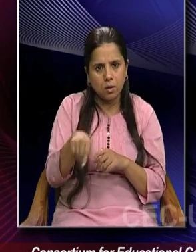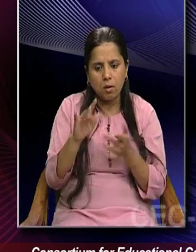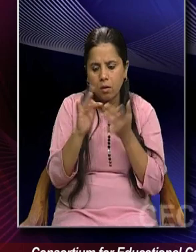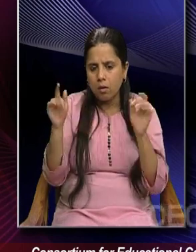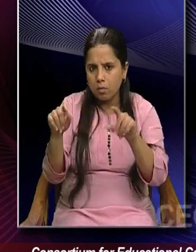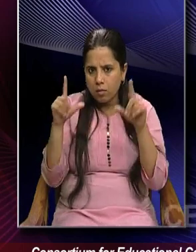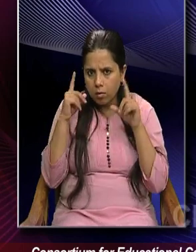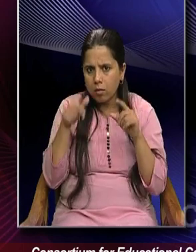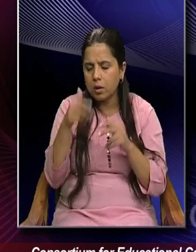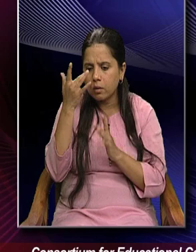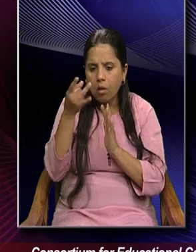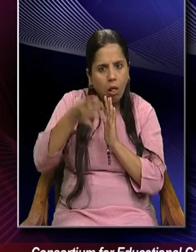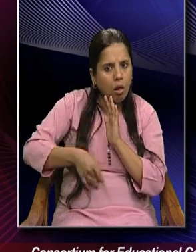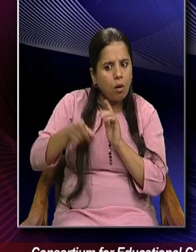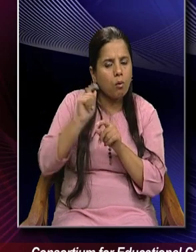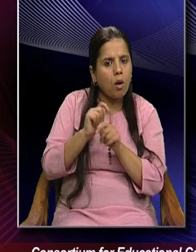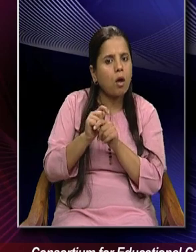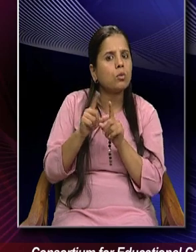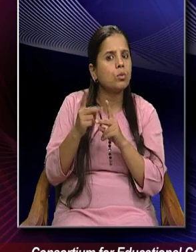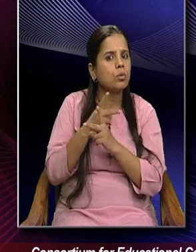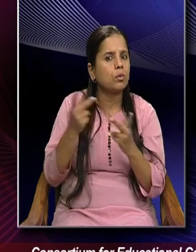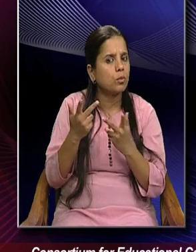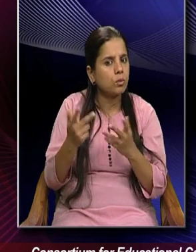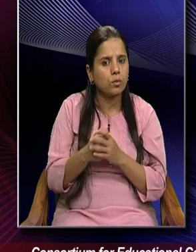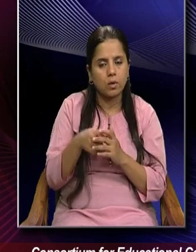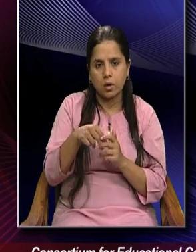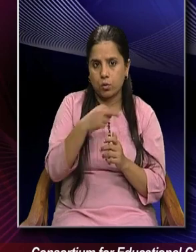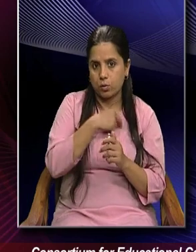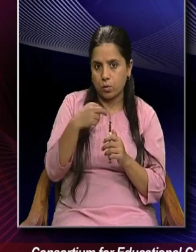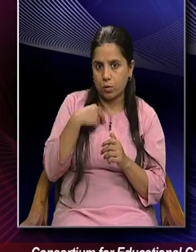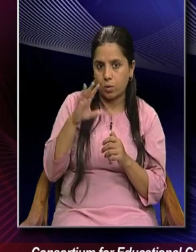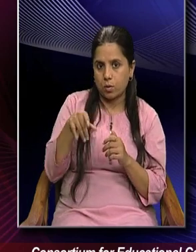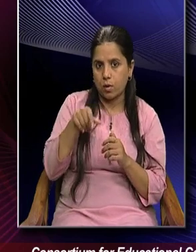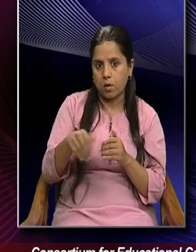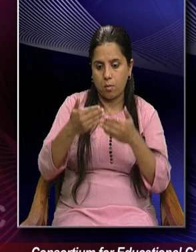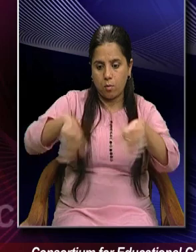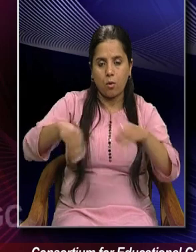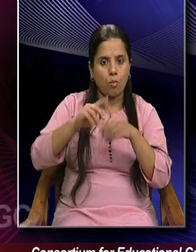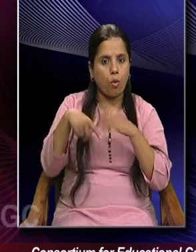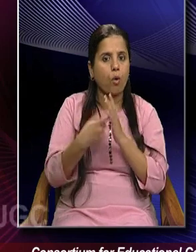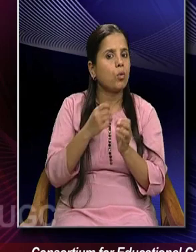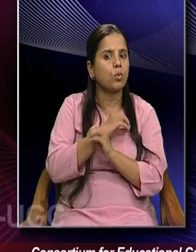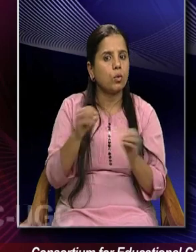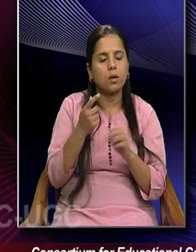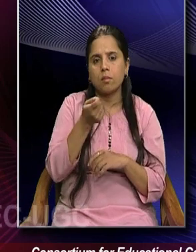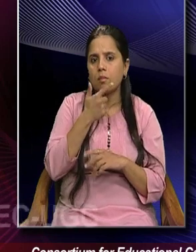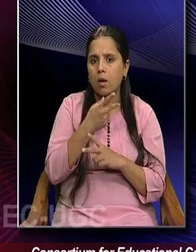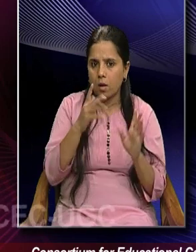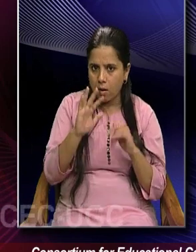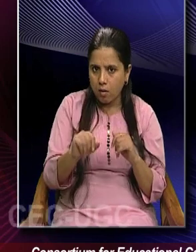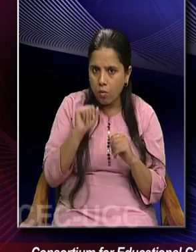know the detail of the work they are doing. Doctors Without Borders, this is Medicines